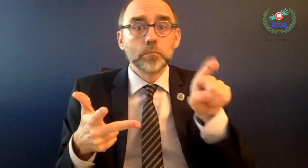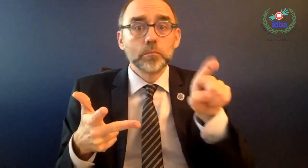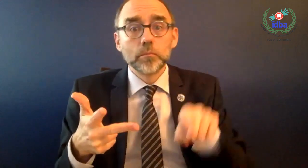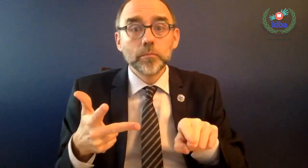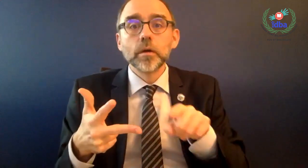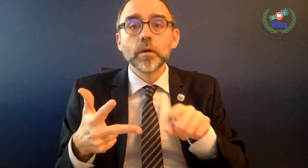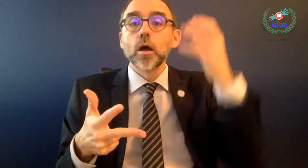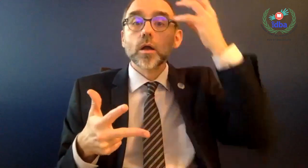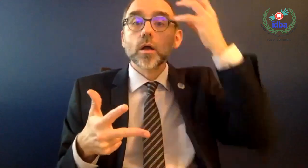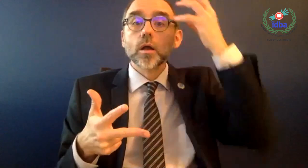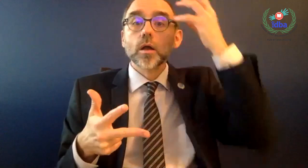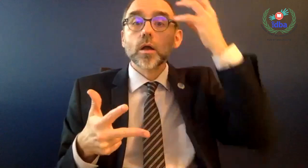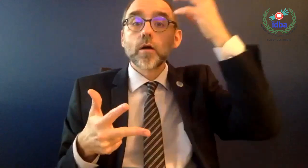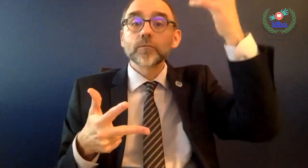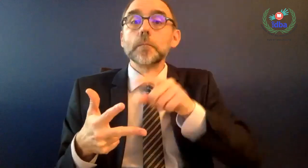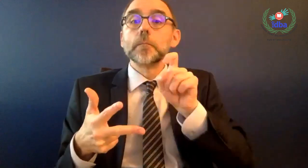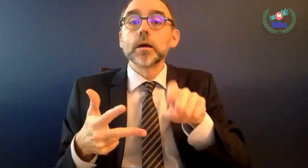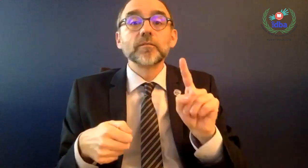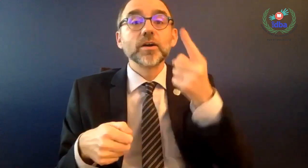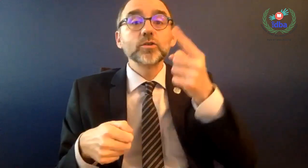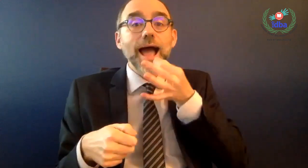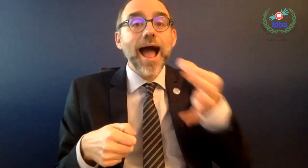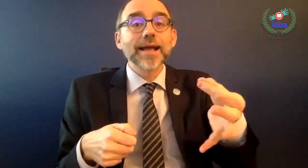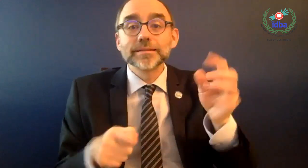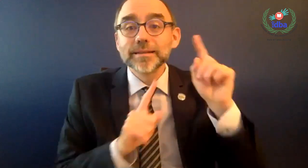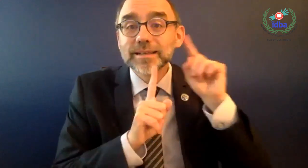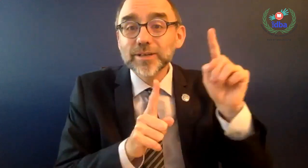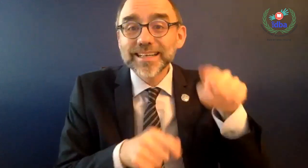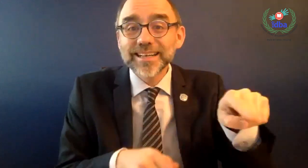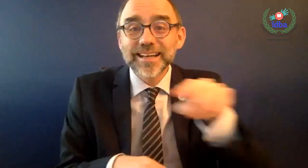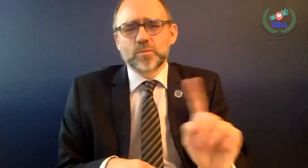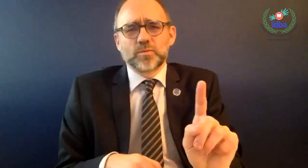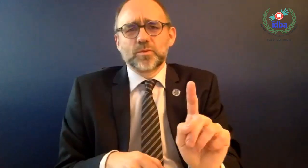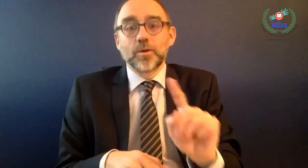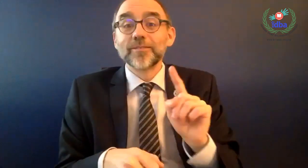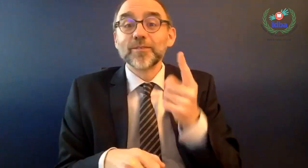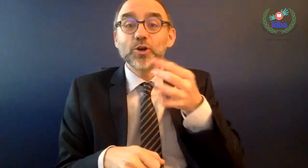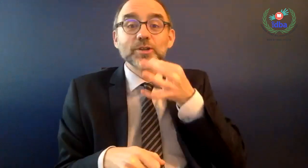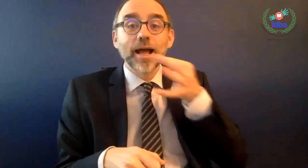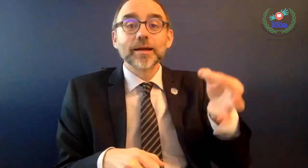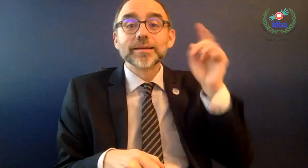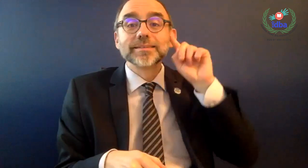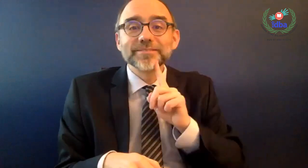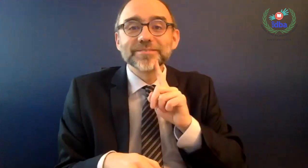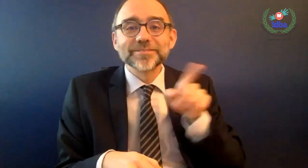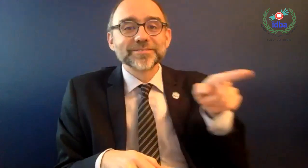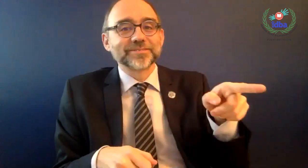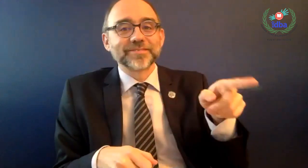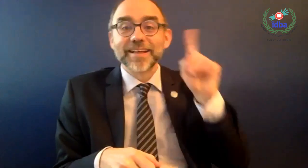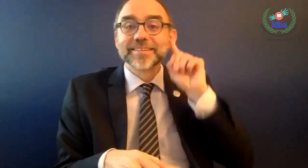country or policymakers, the organization plays a vital role. And even the government should be knowing